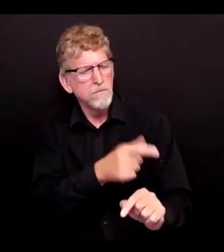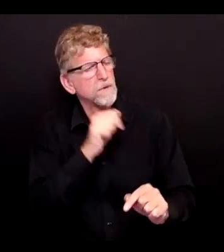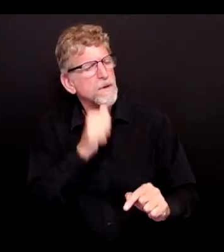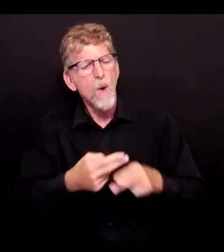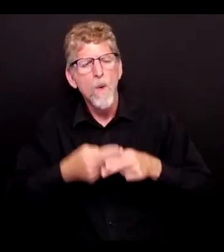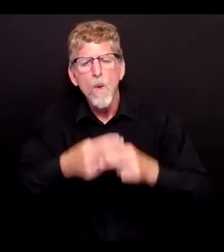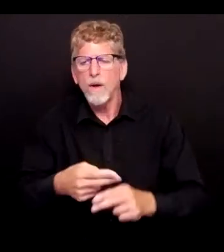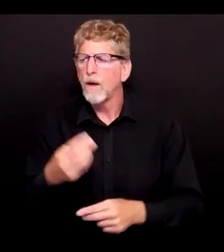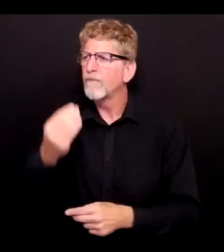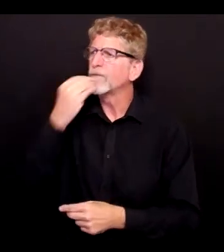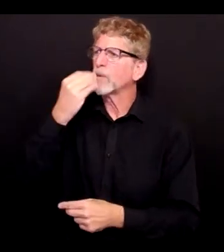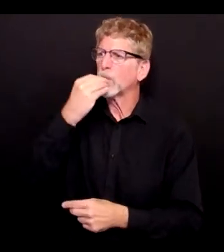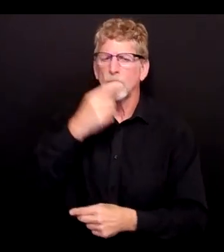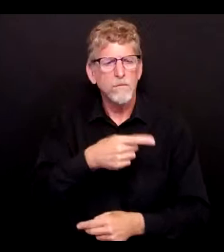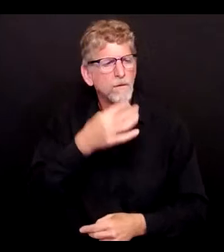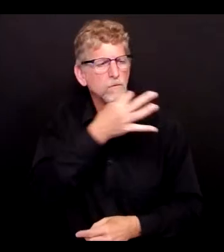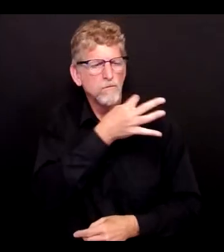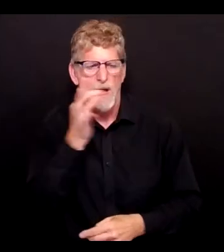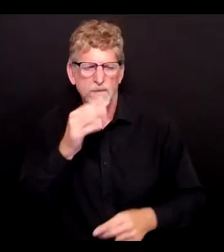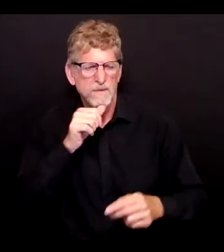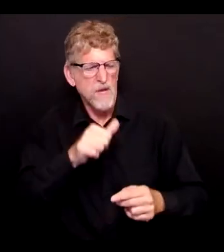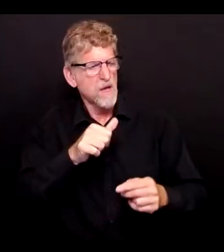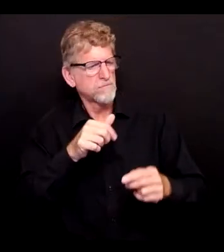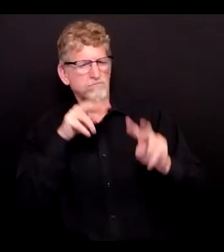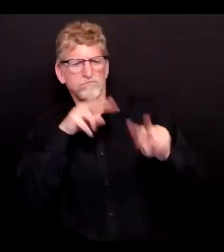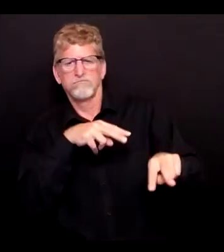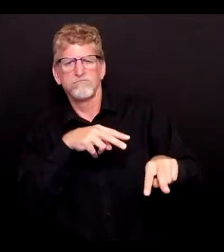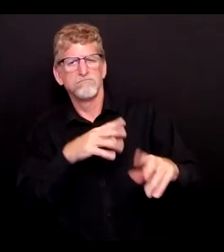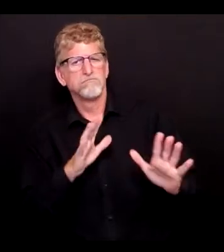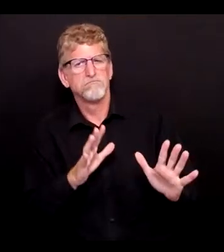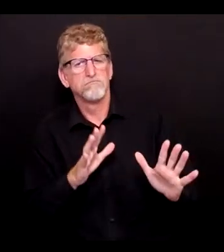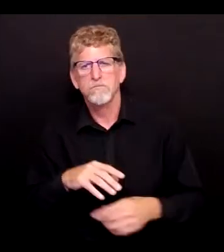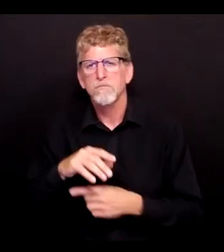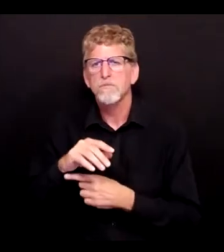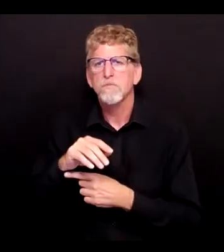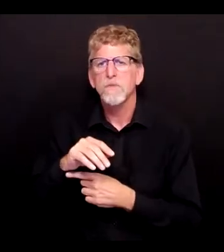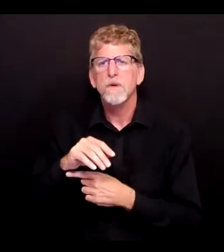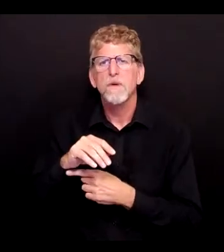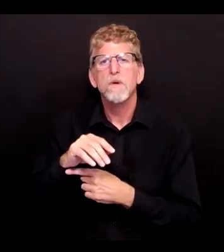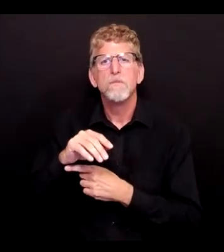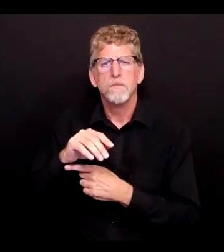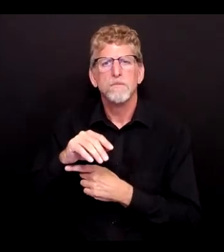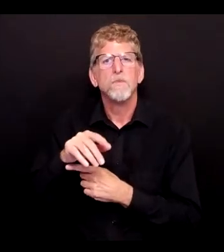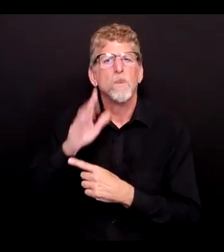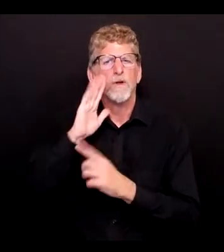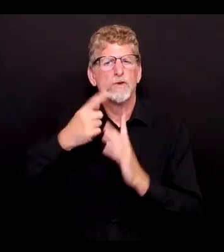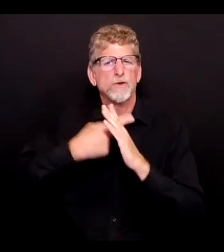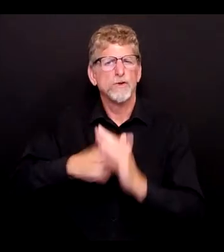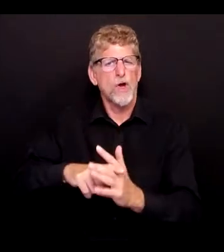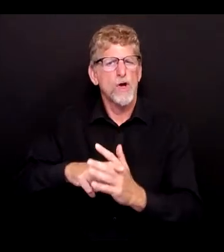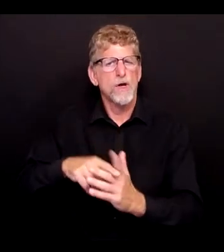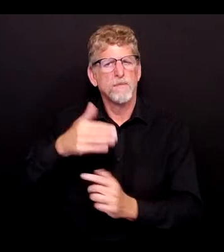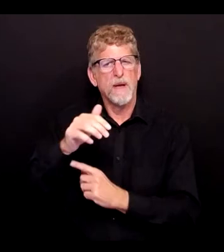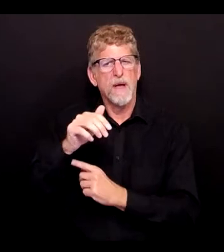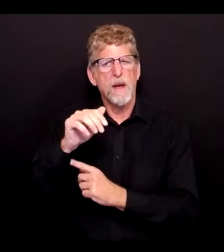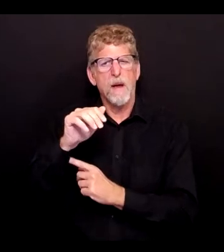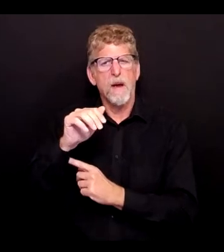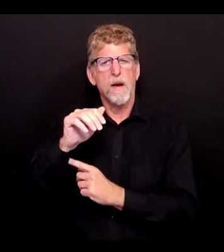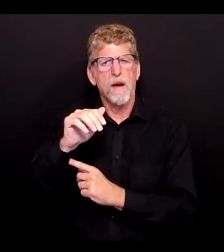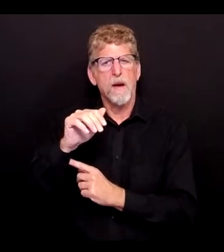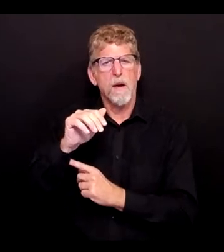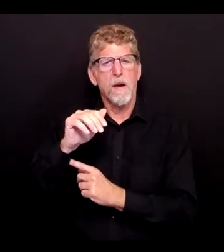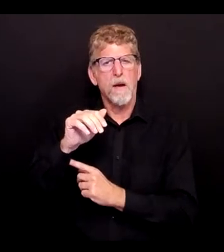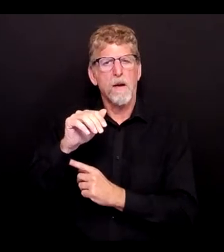due to start on either April 12 or 13, depending on the site of the moon.